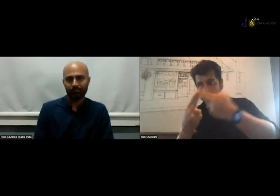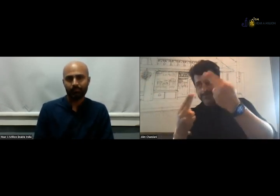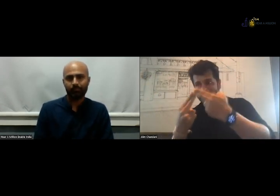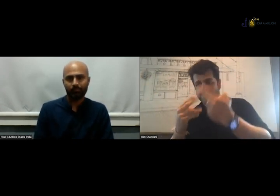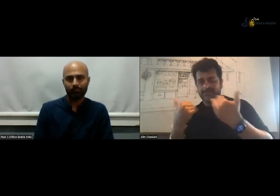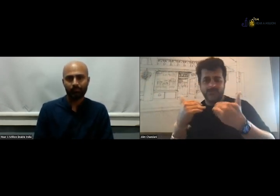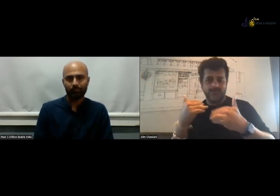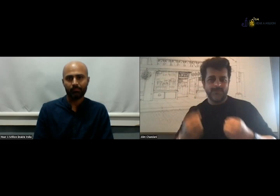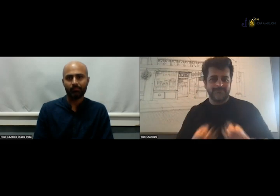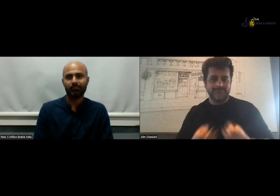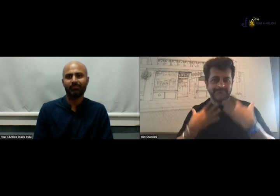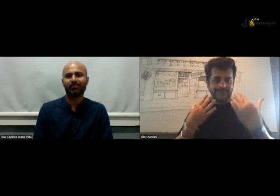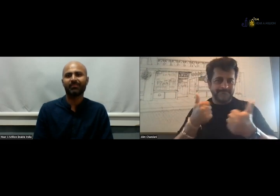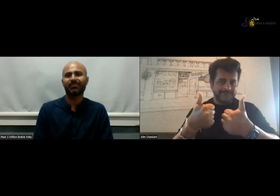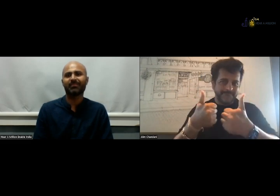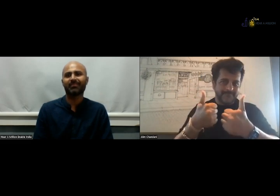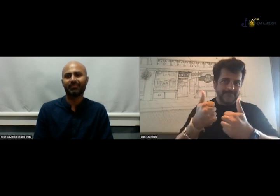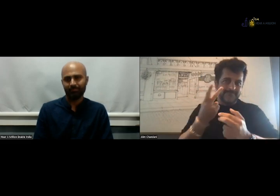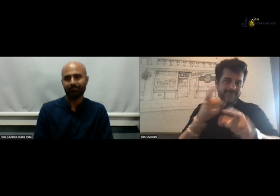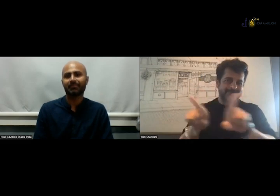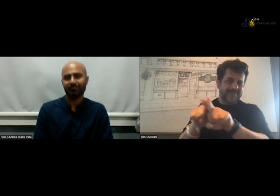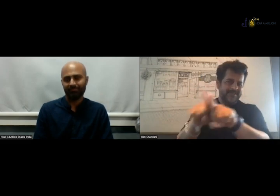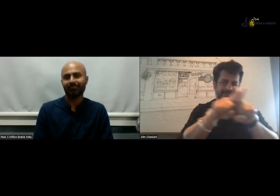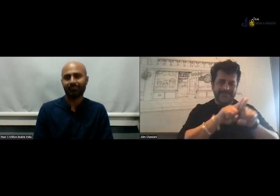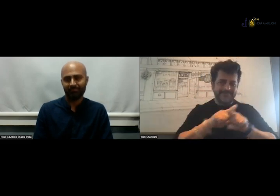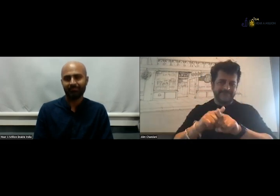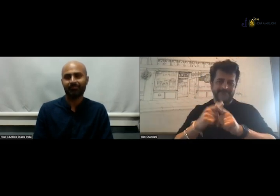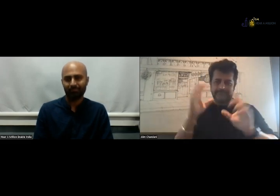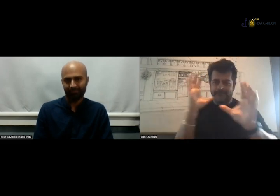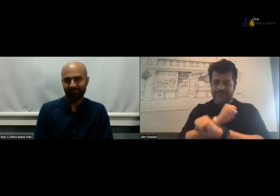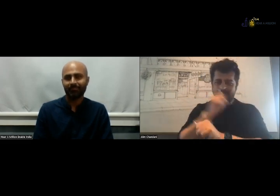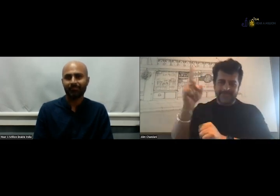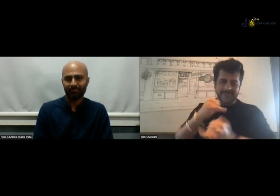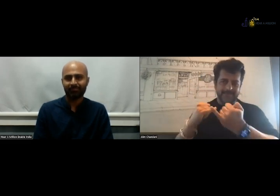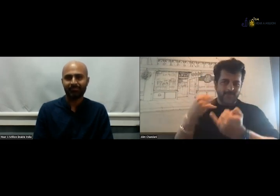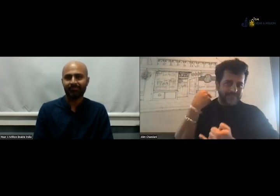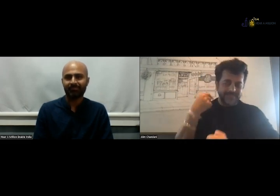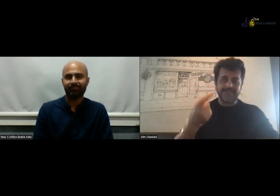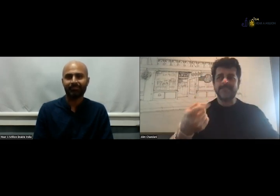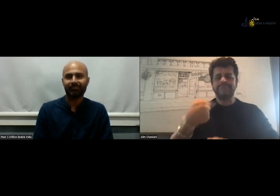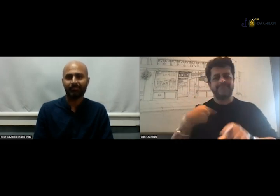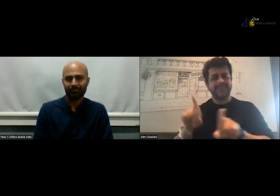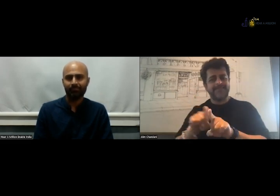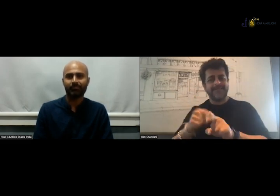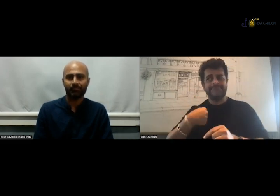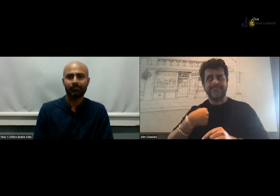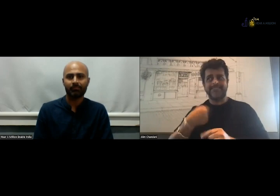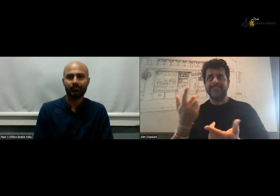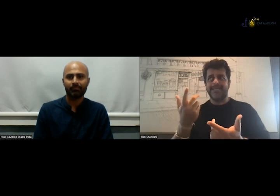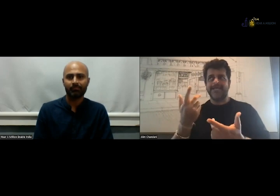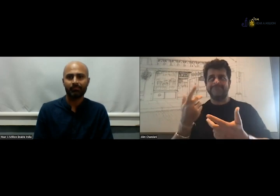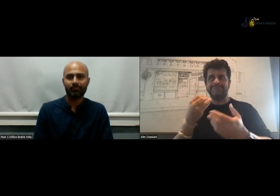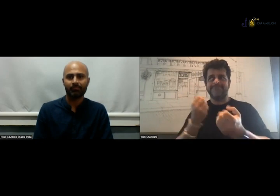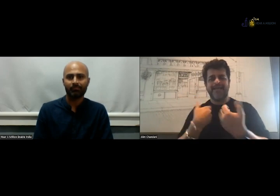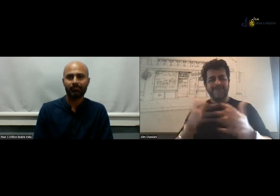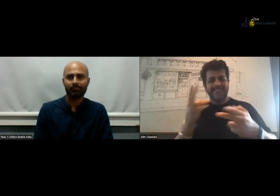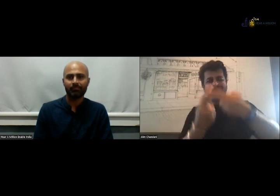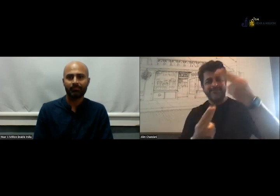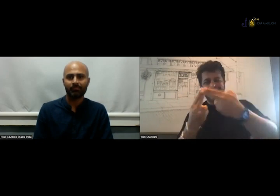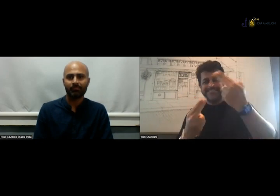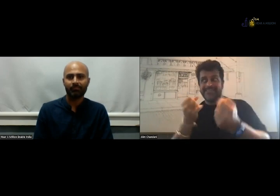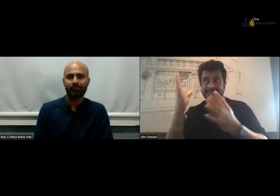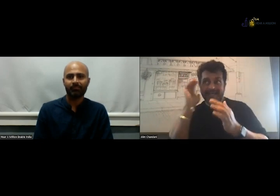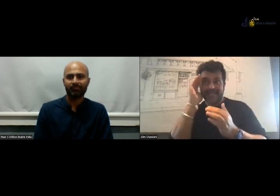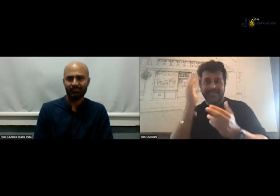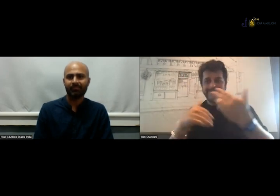for joining today for Sudamni's memorial. That was the stories being shared by other people that was so inspiring,